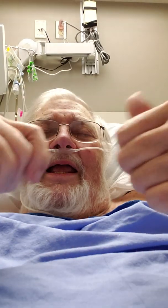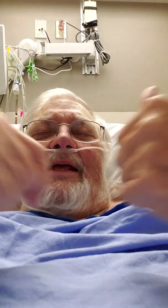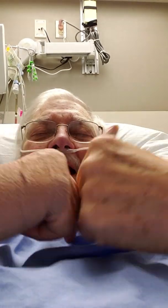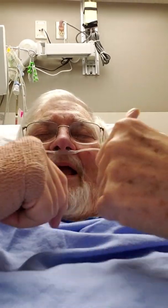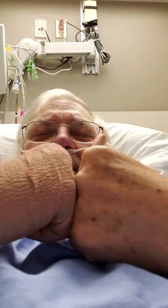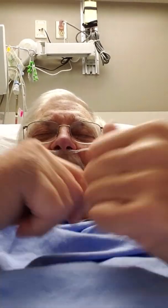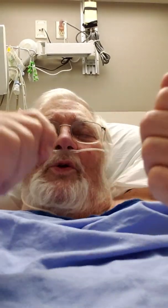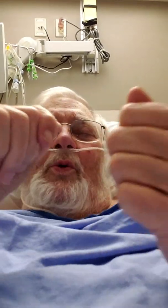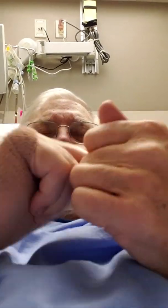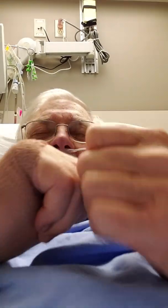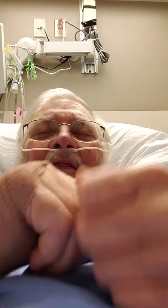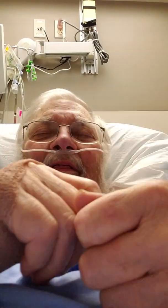playing games with